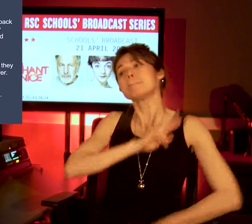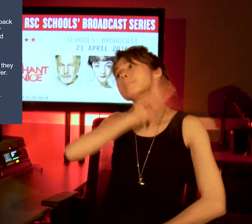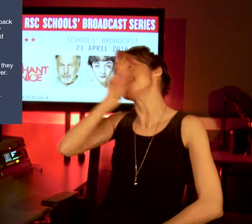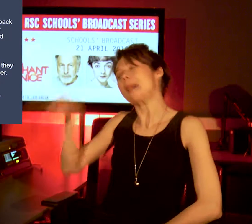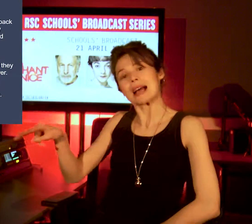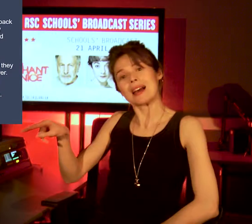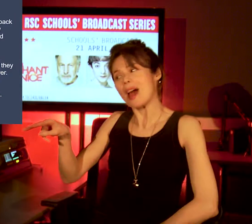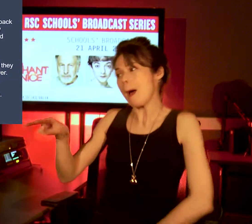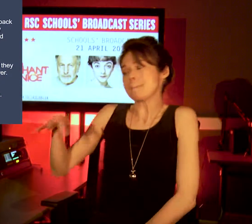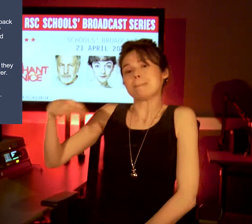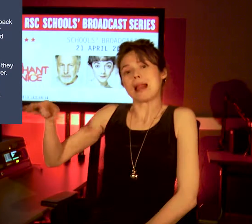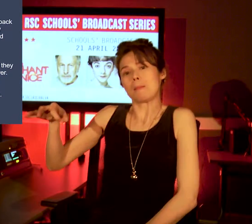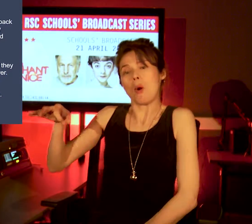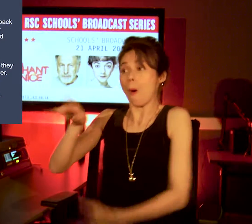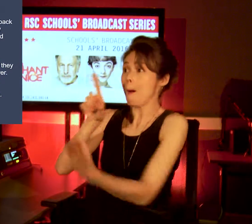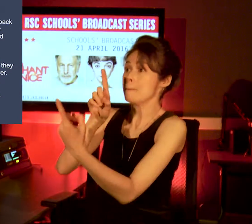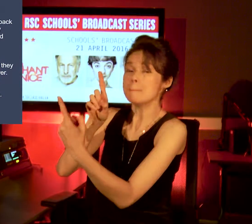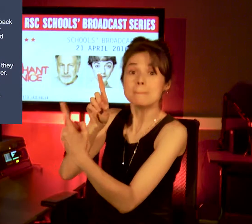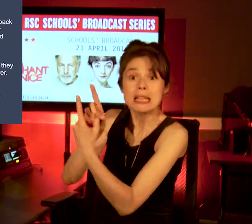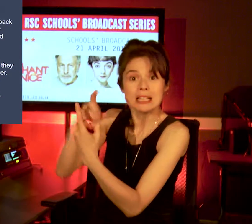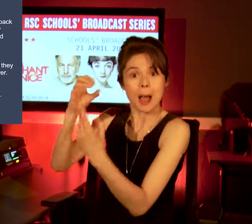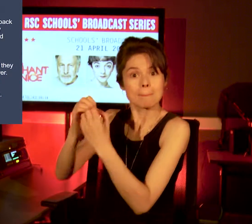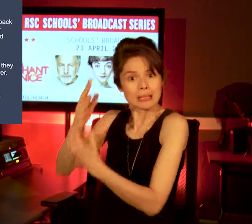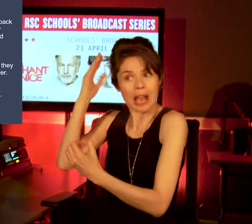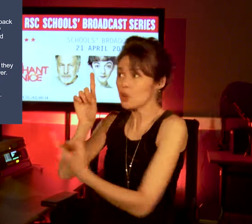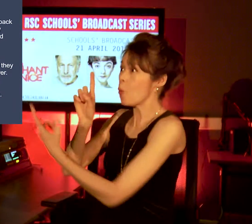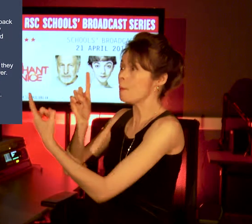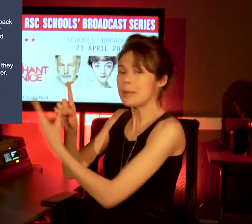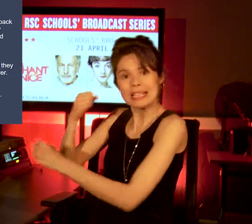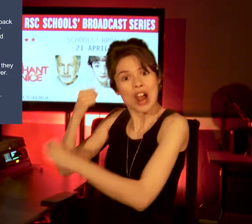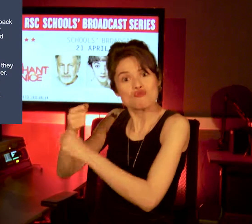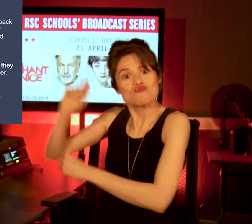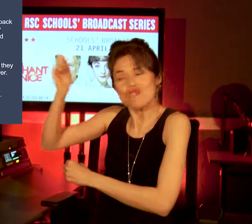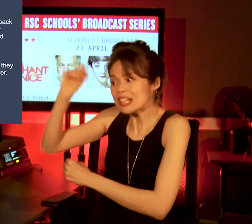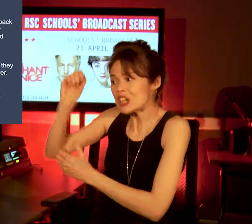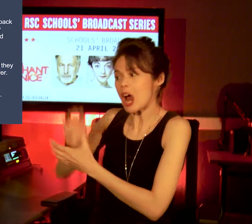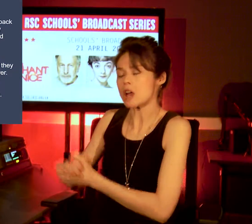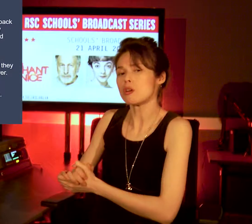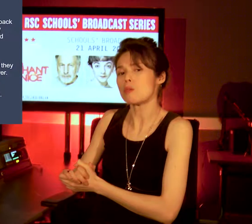Portia and Nerissa go back to Belmont, where they meet Bassanio and Gratiano.